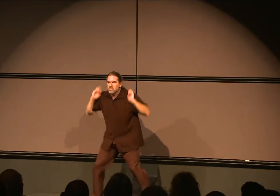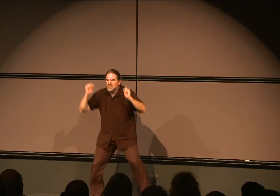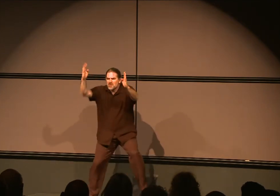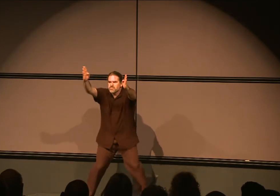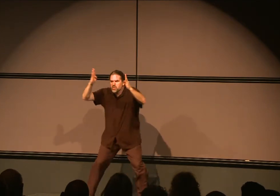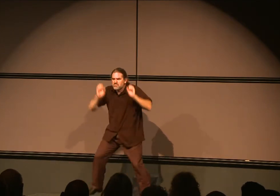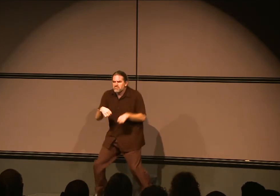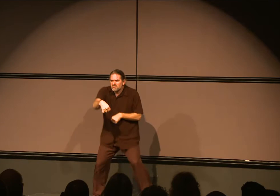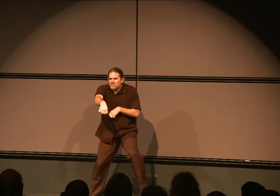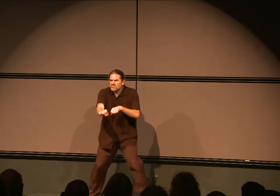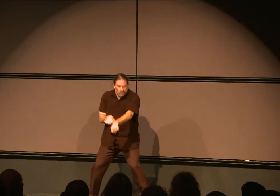Past